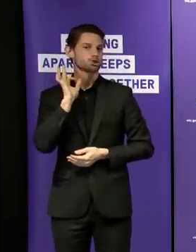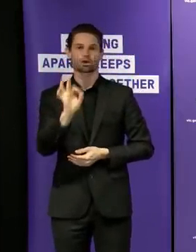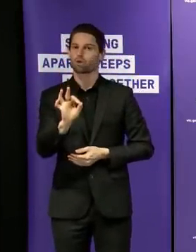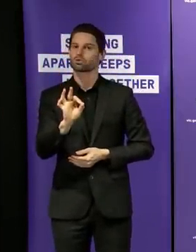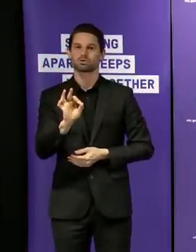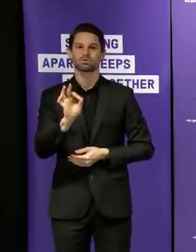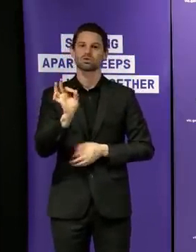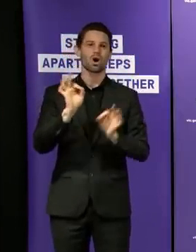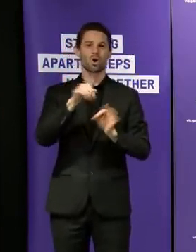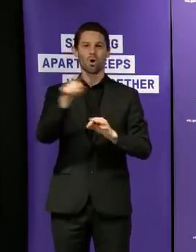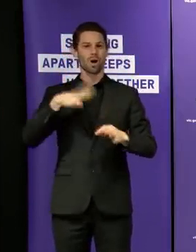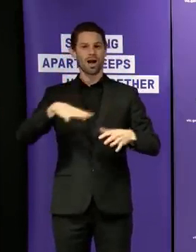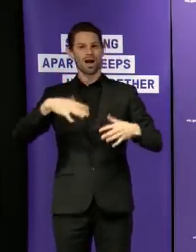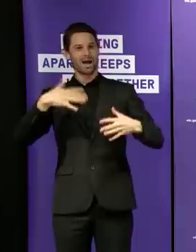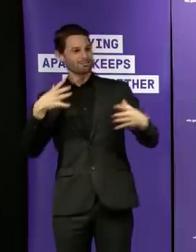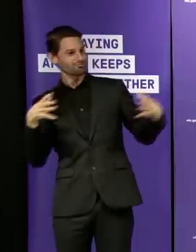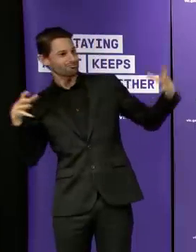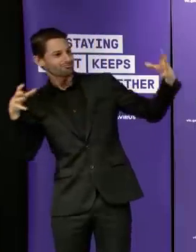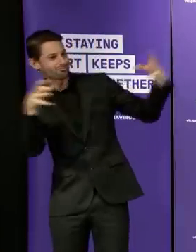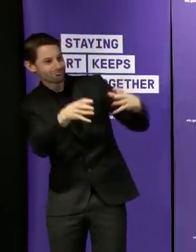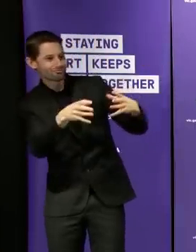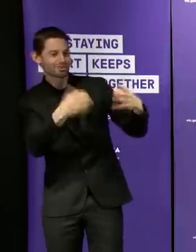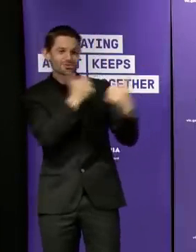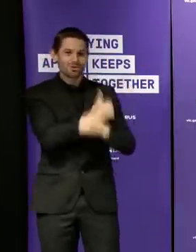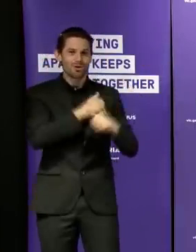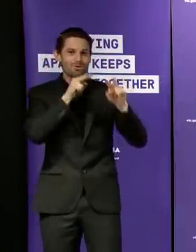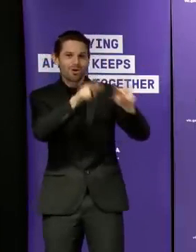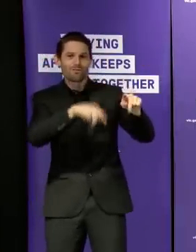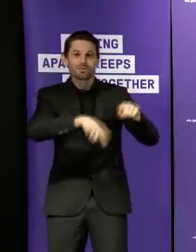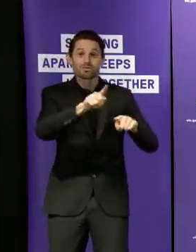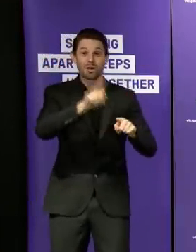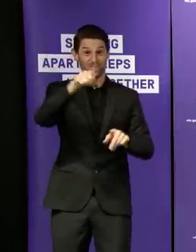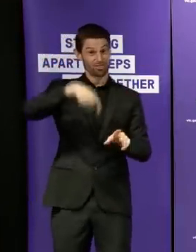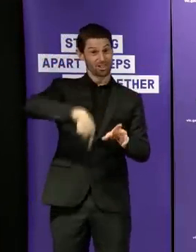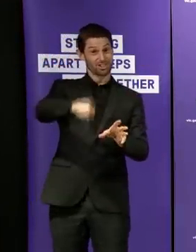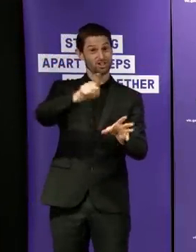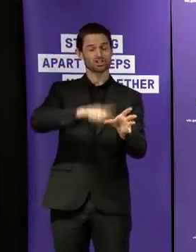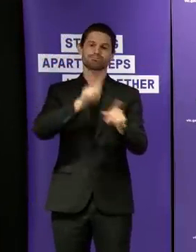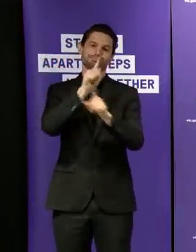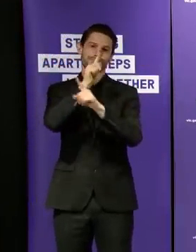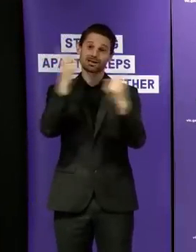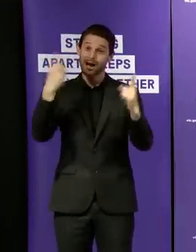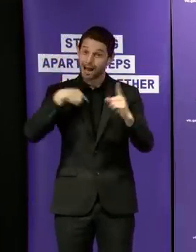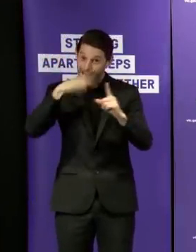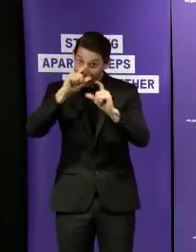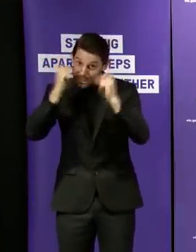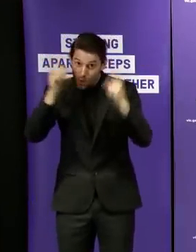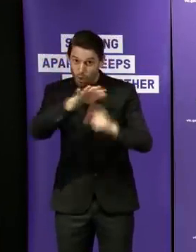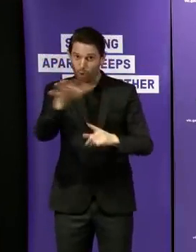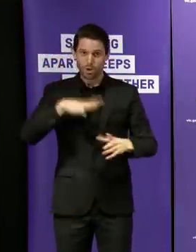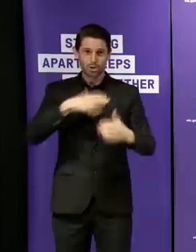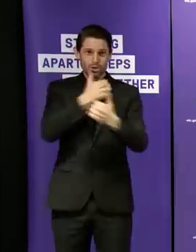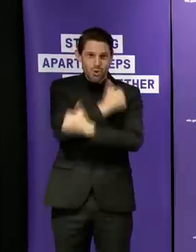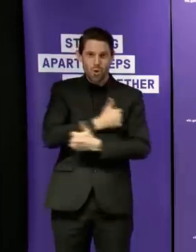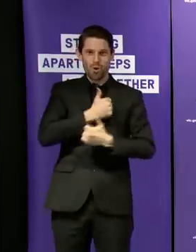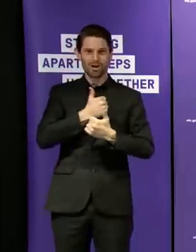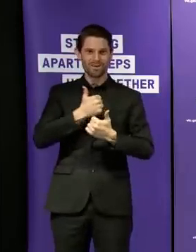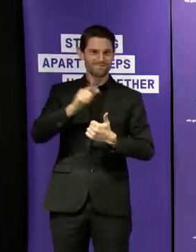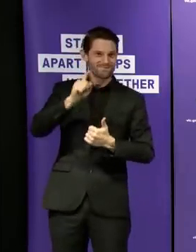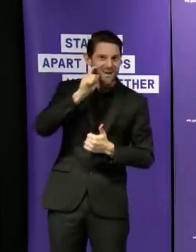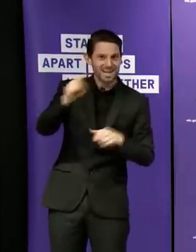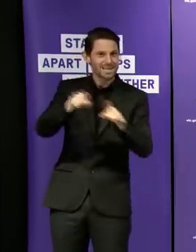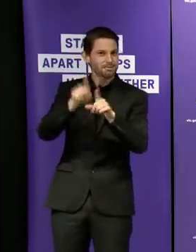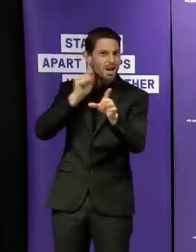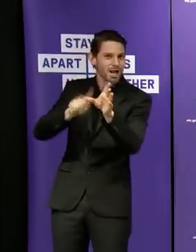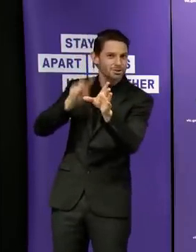because we all desperately want it to be. As important as that is, as in a cultural sense, in a very passionate way,